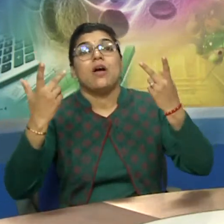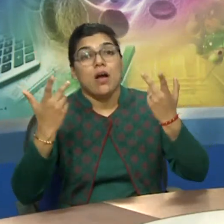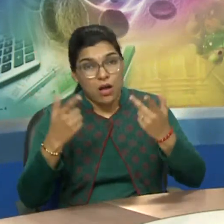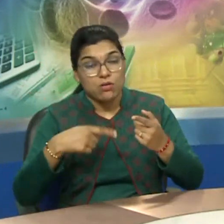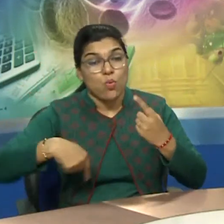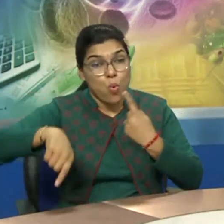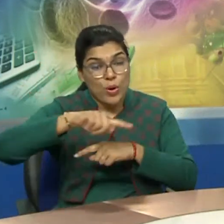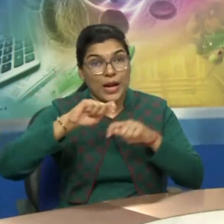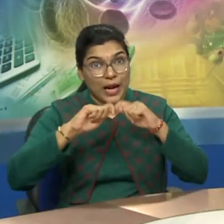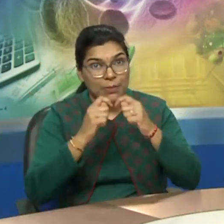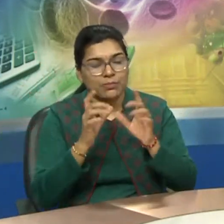can work